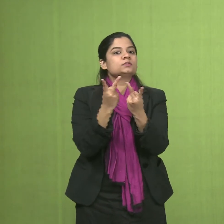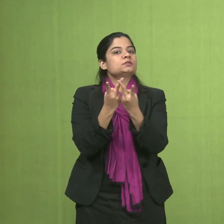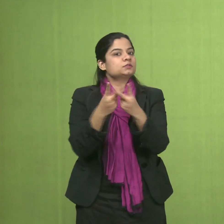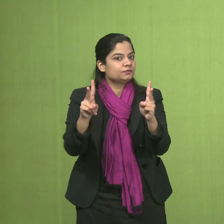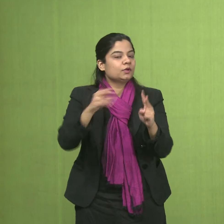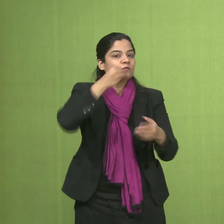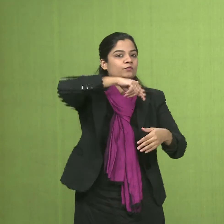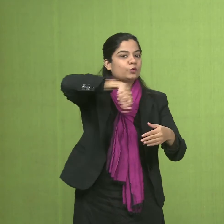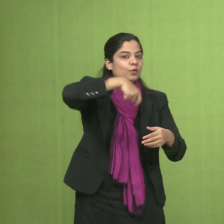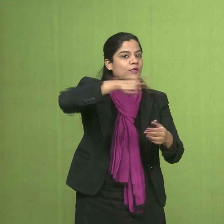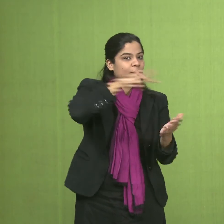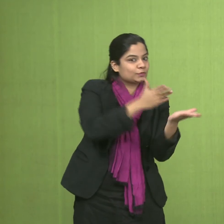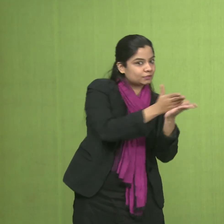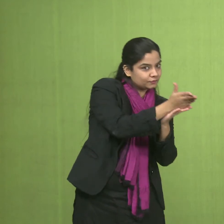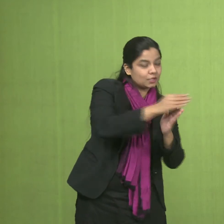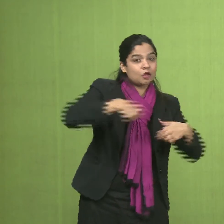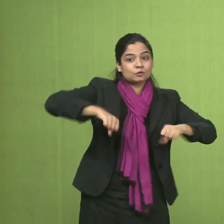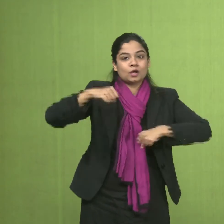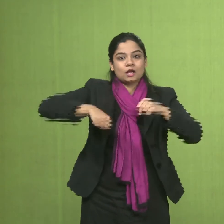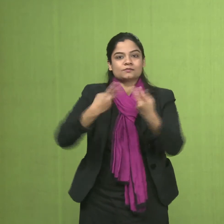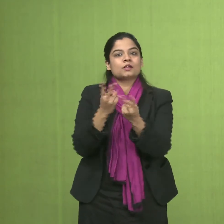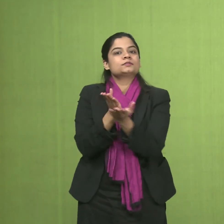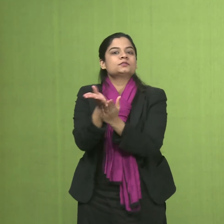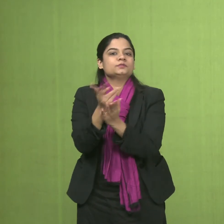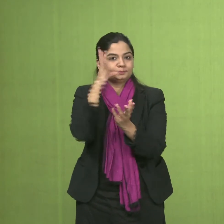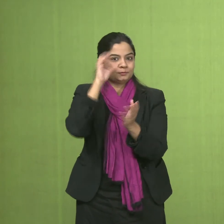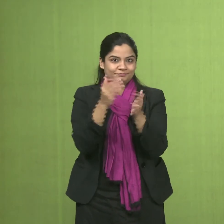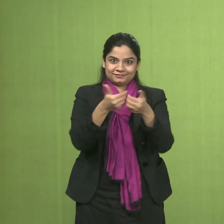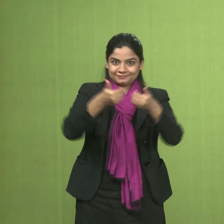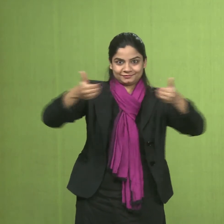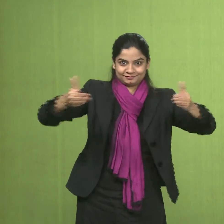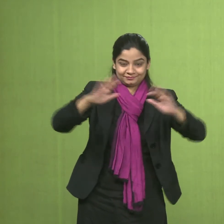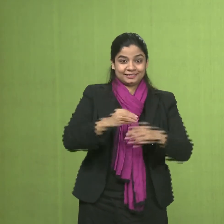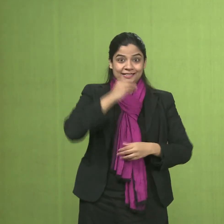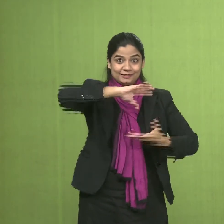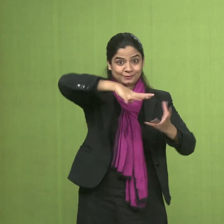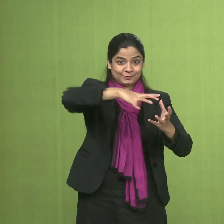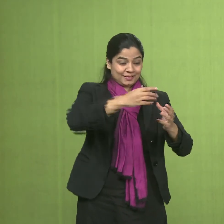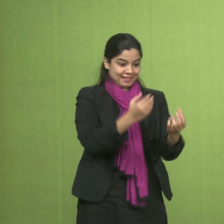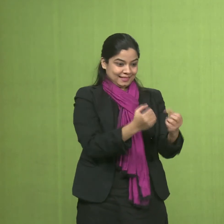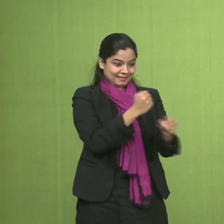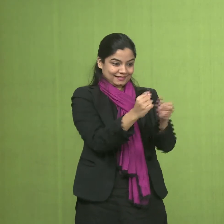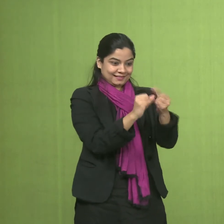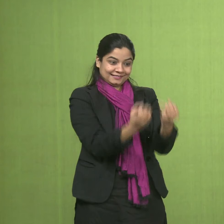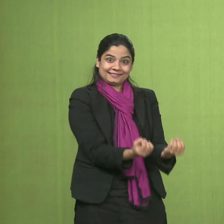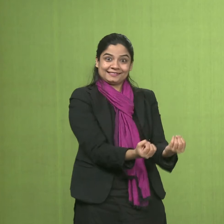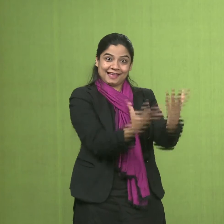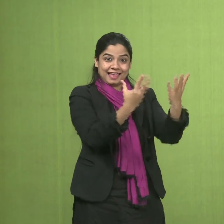not petrol, this is a different kind of kerosene oil which is used for cooking only, cooking purposes. So when you are putting it